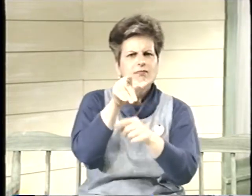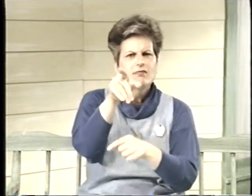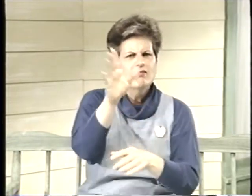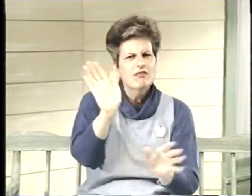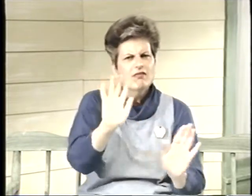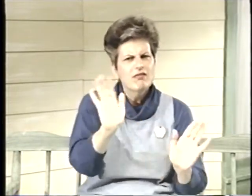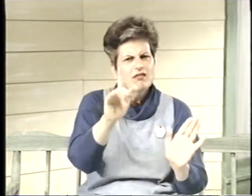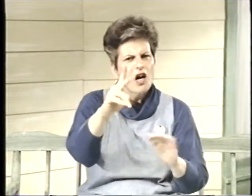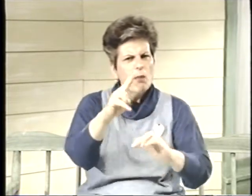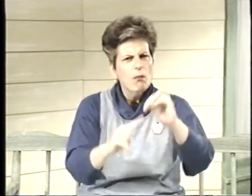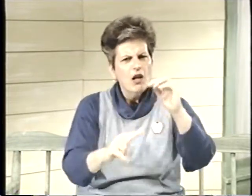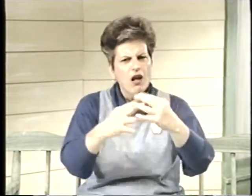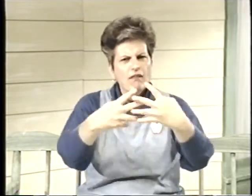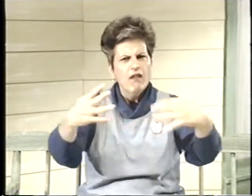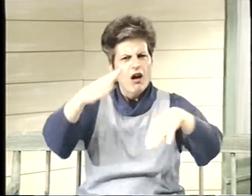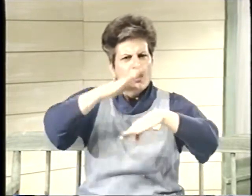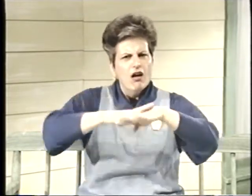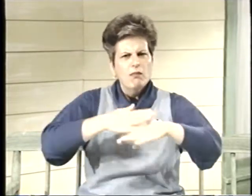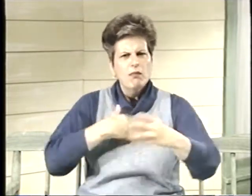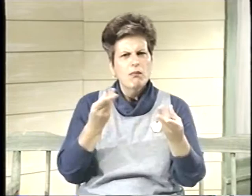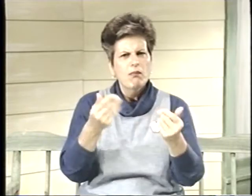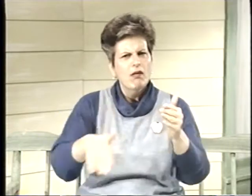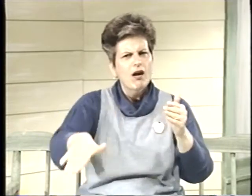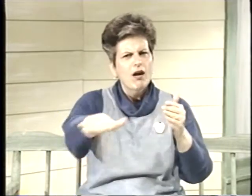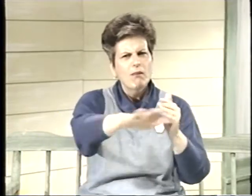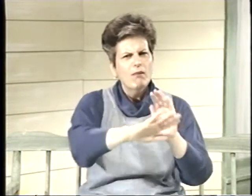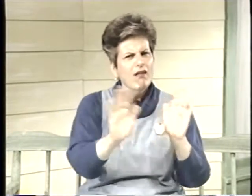to him and said, "Don't build a fence on my property."